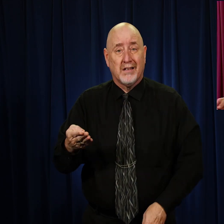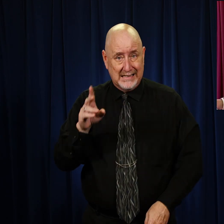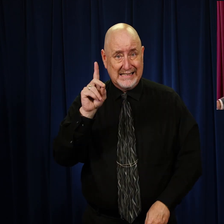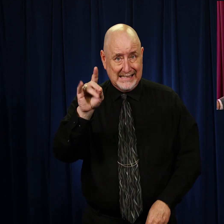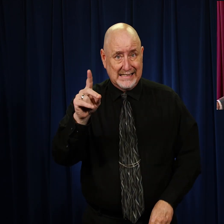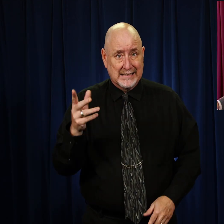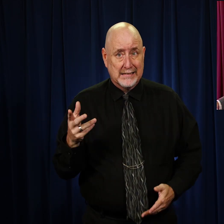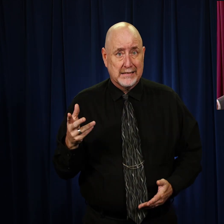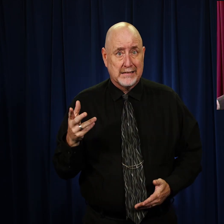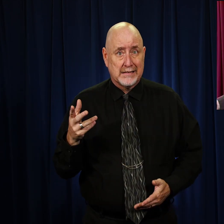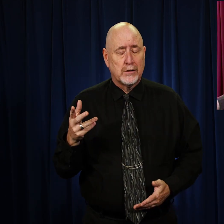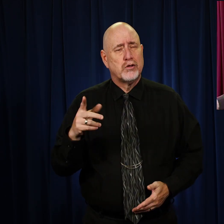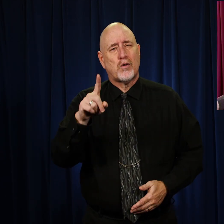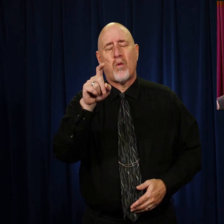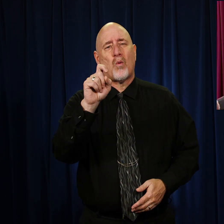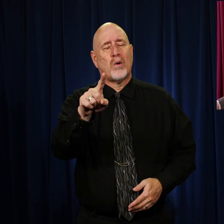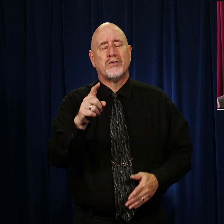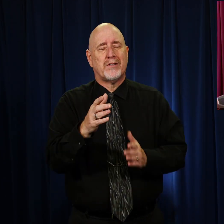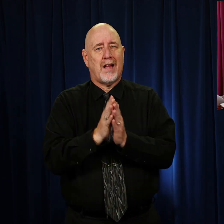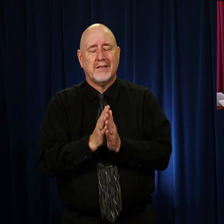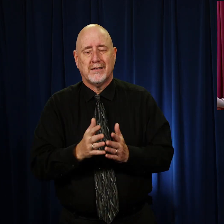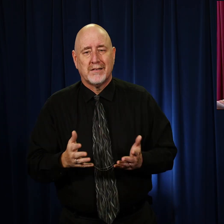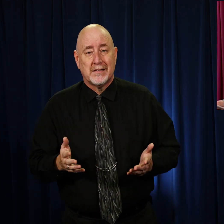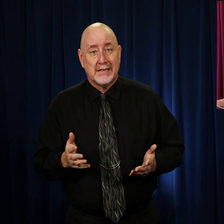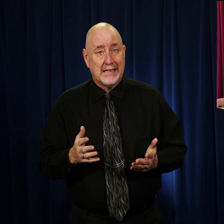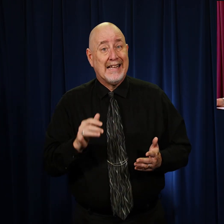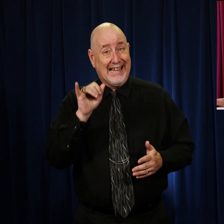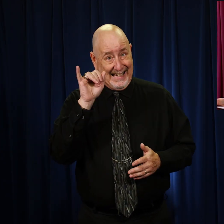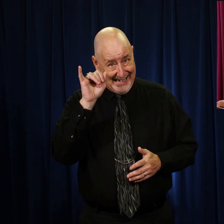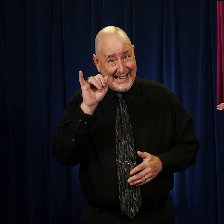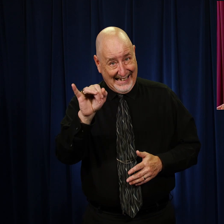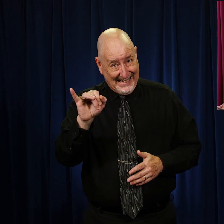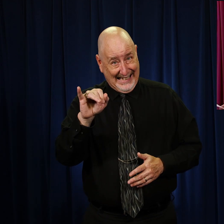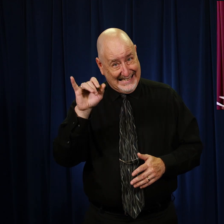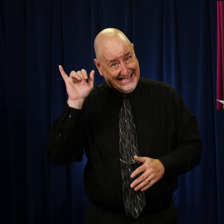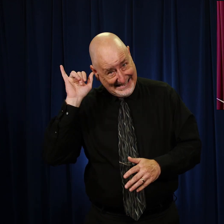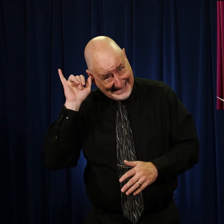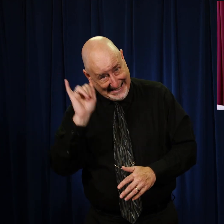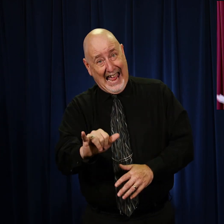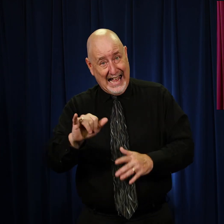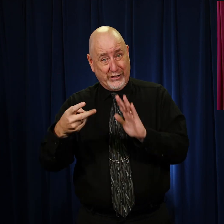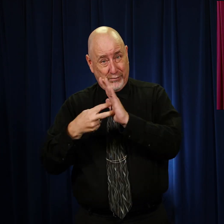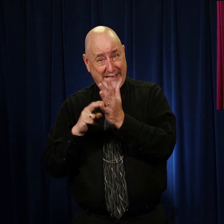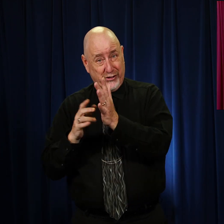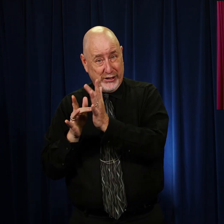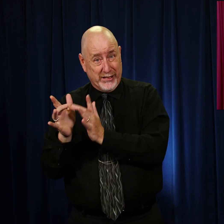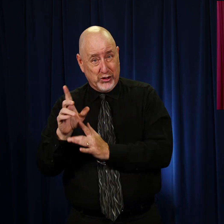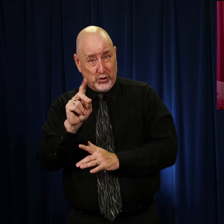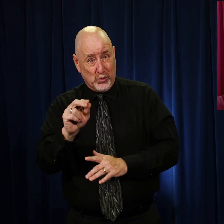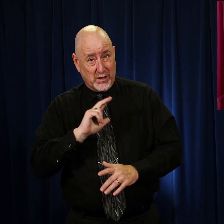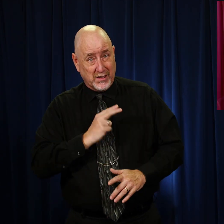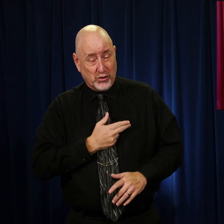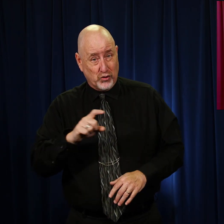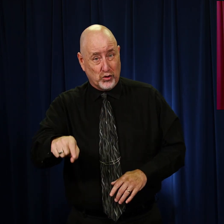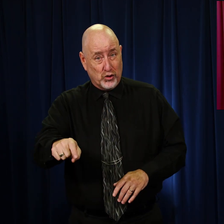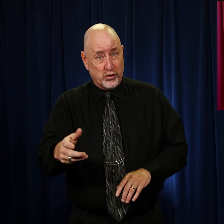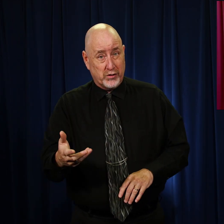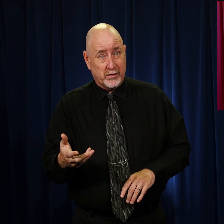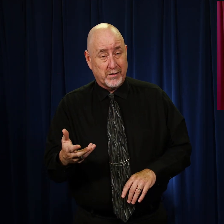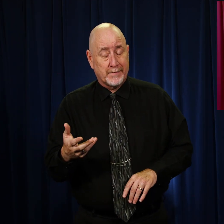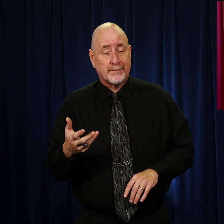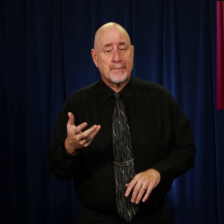hand. Now the question that we ask is this what Jesus had in mind in this passage